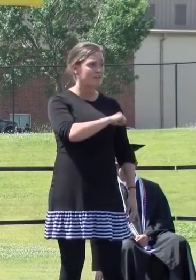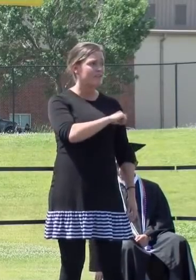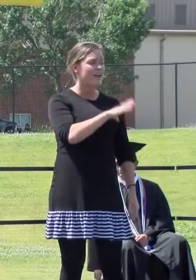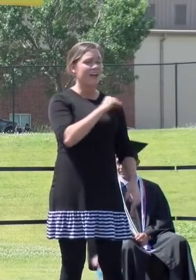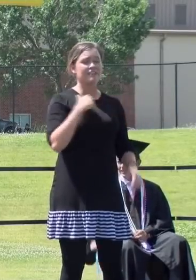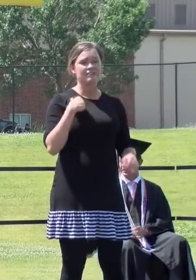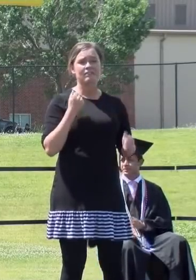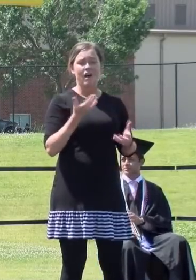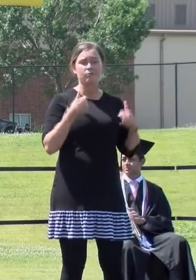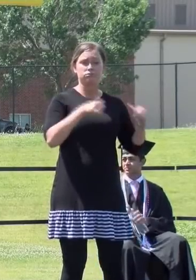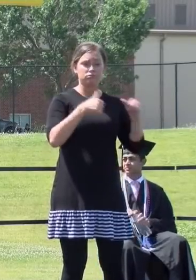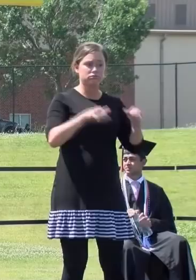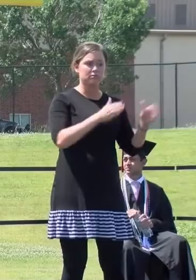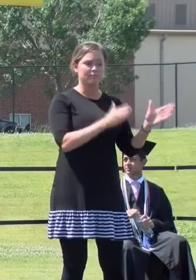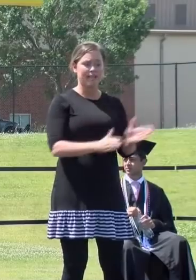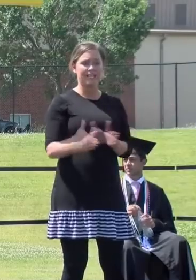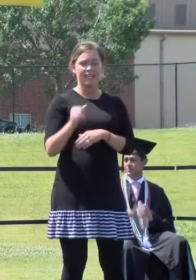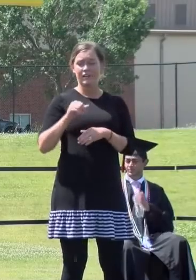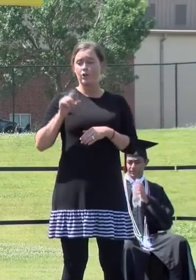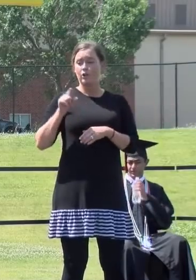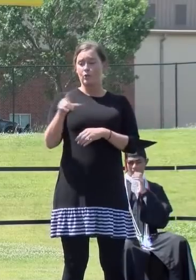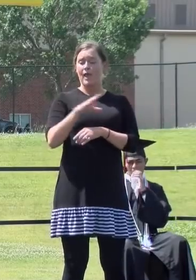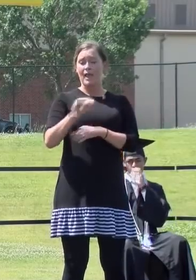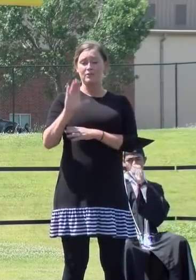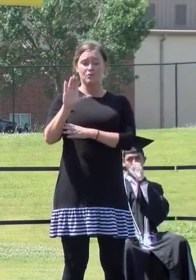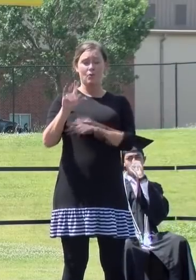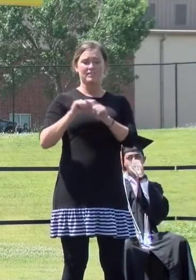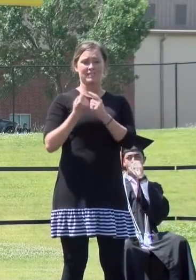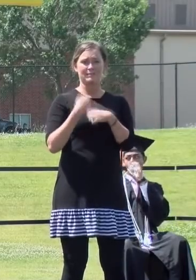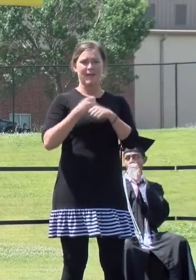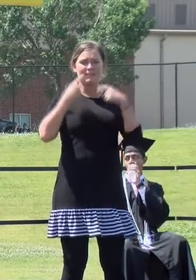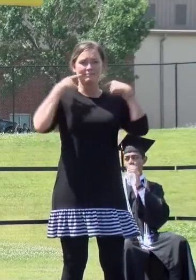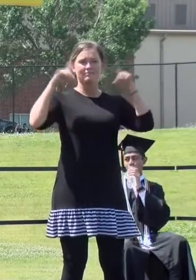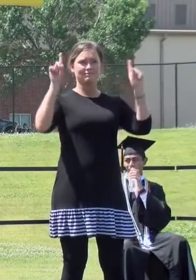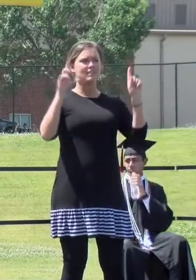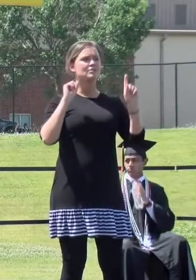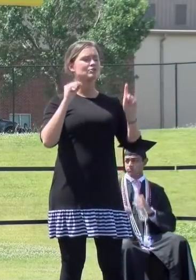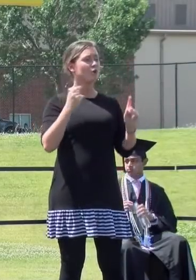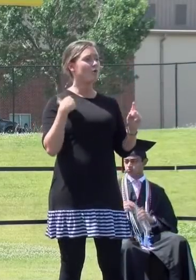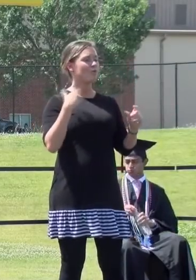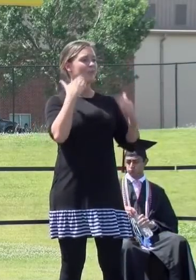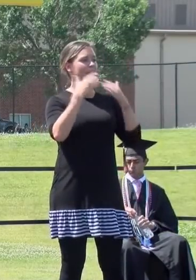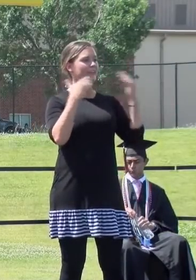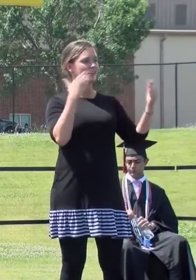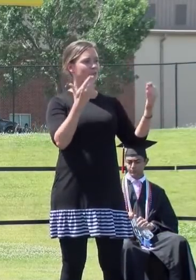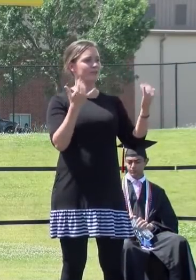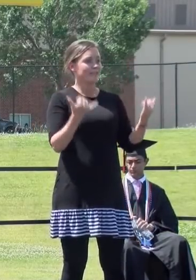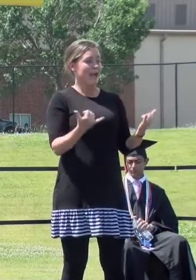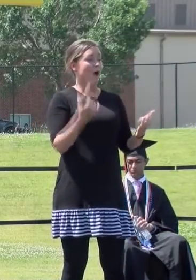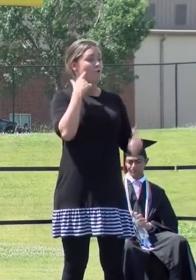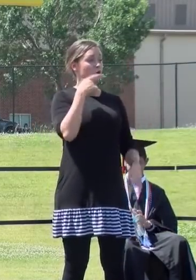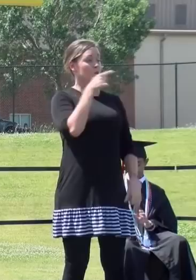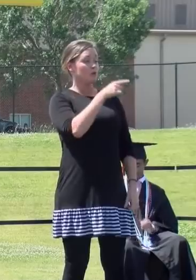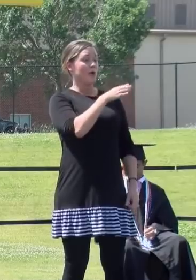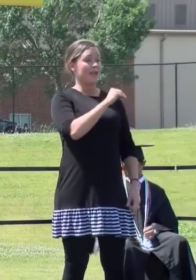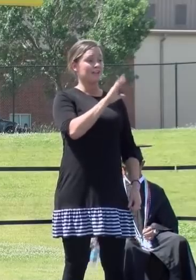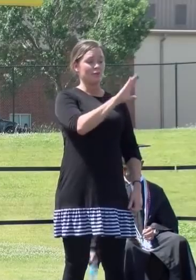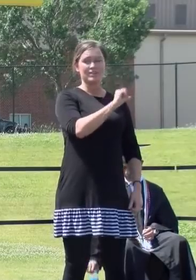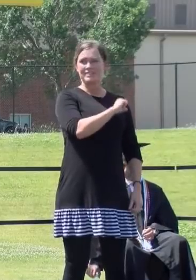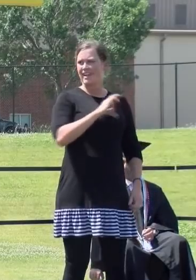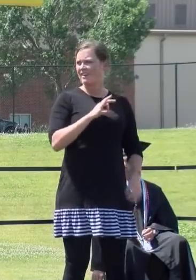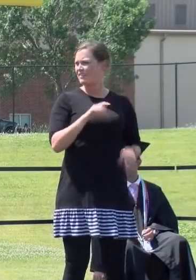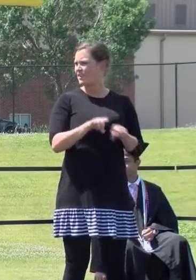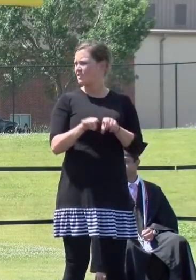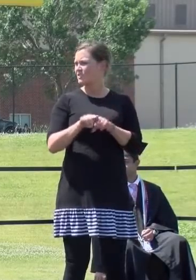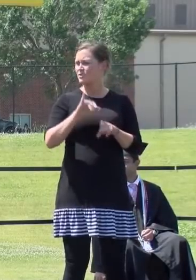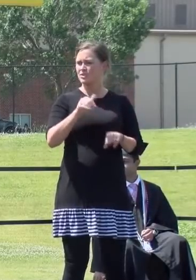lot of effort and planning by you and your team to make this a reality, so I thank you and your staff. And also a shout out to